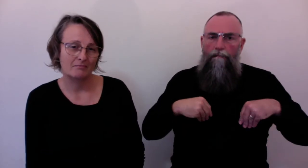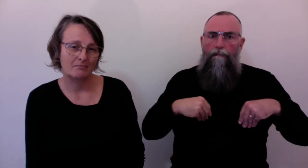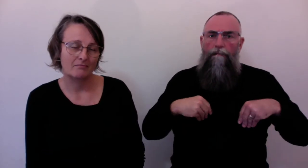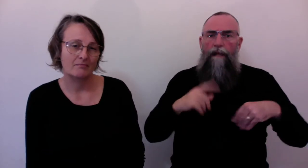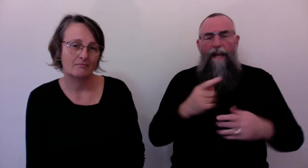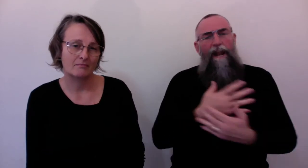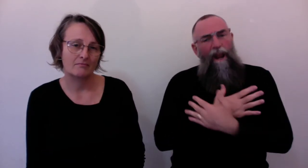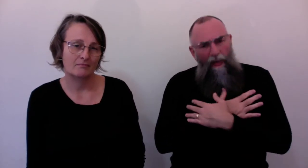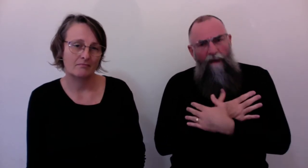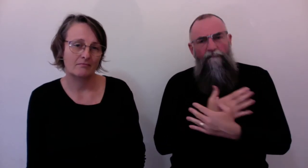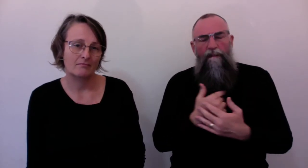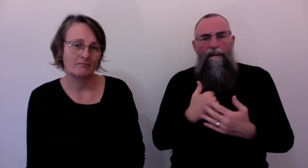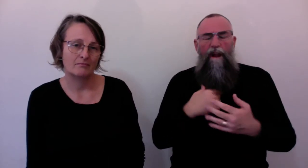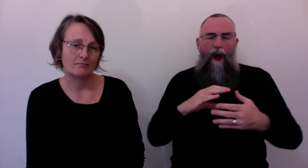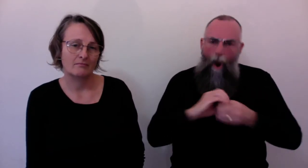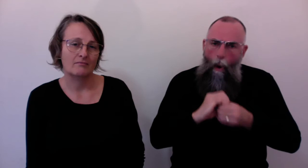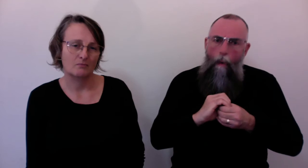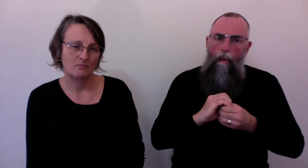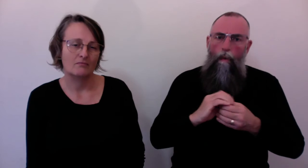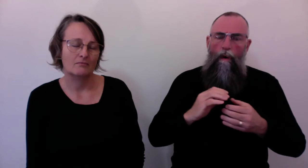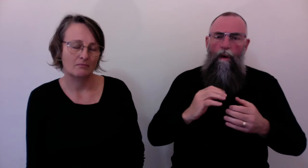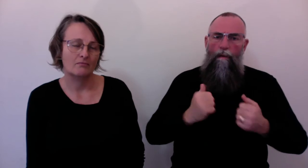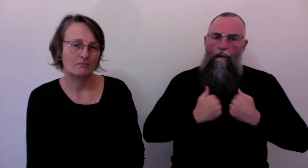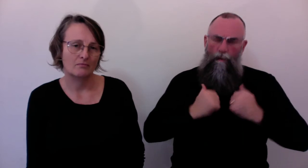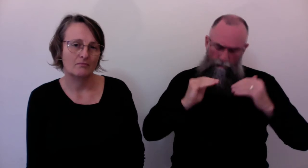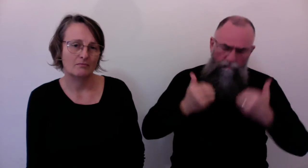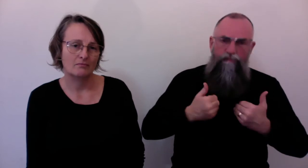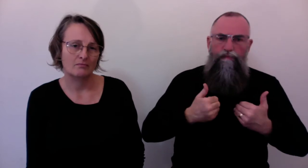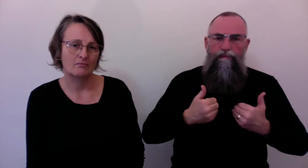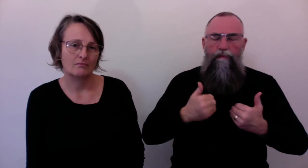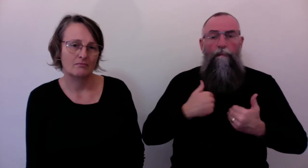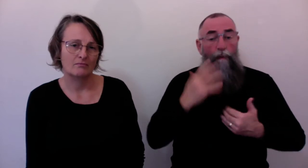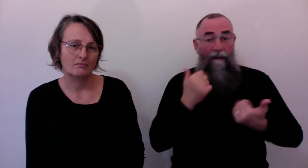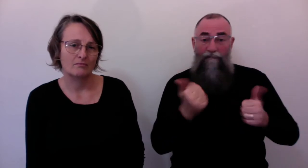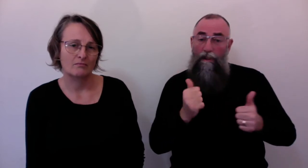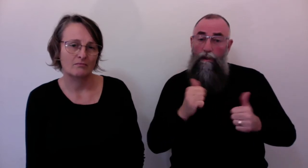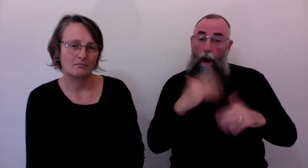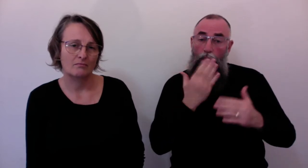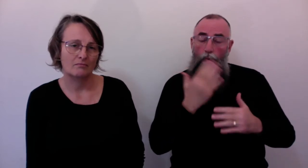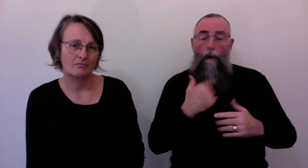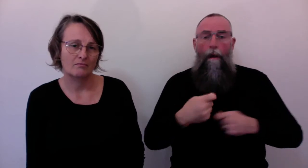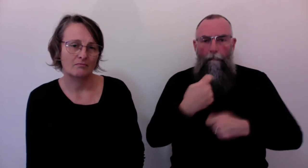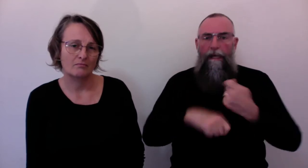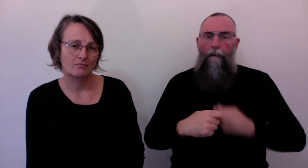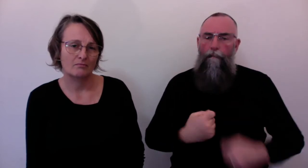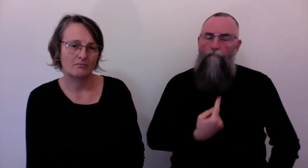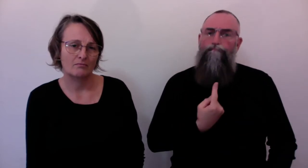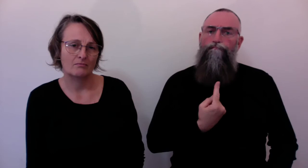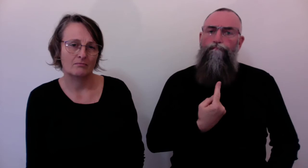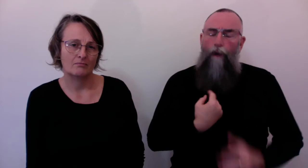and owned it. And because I think when you get out of high school, you start to become who you are and your own person. So yeah, that's